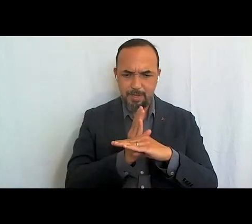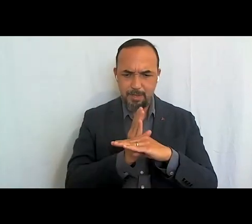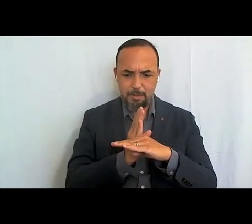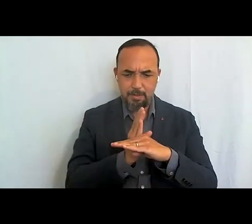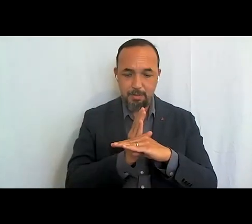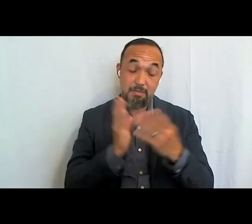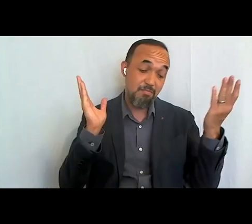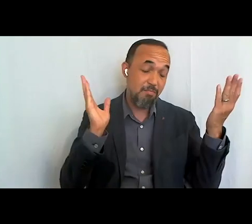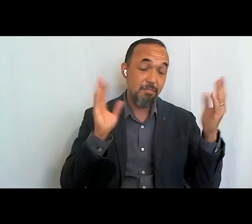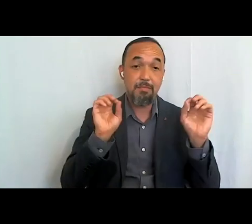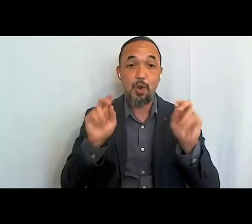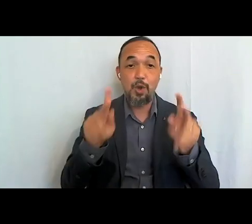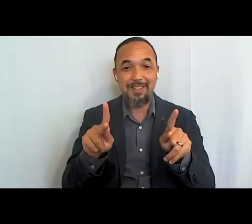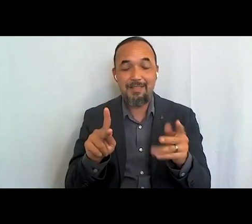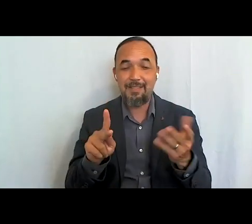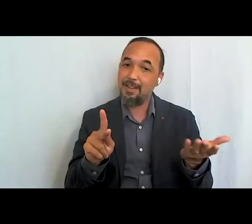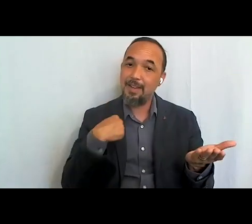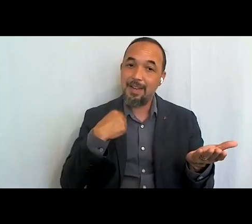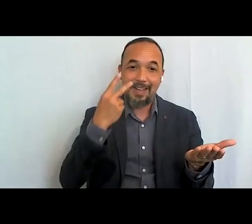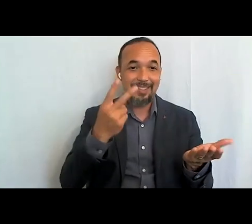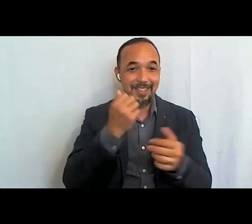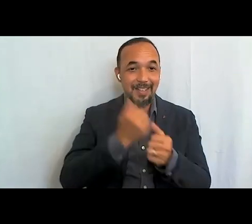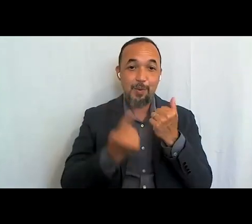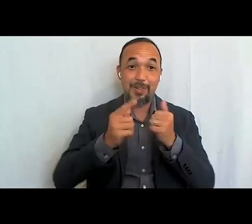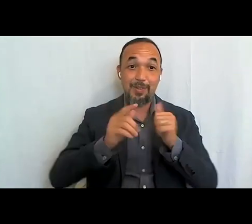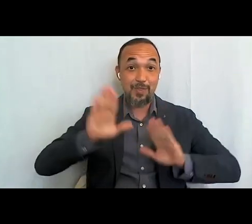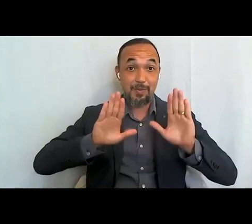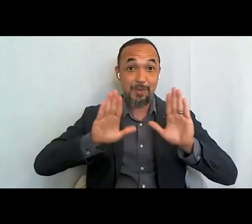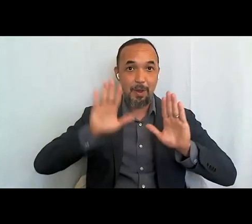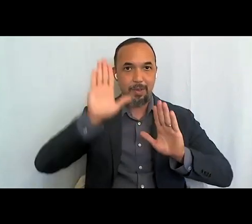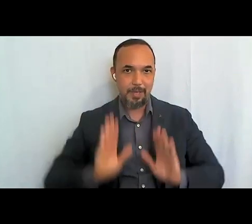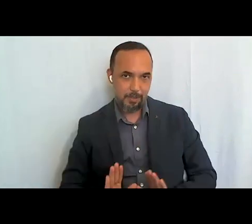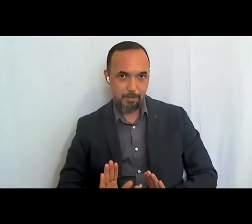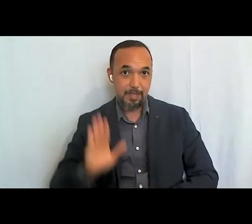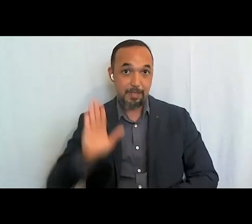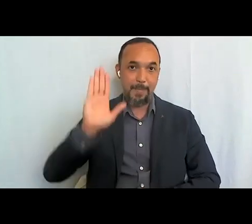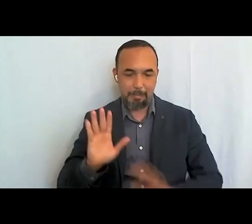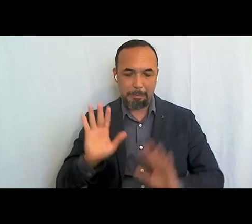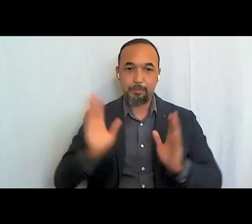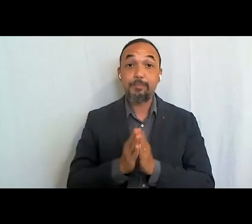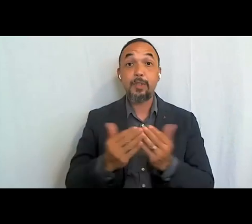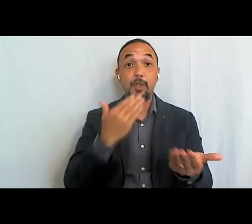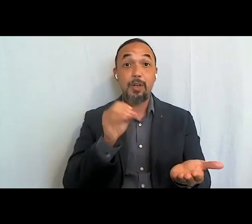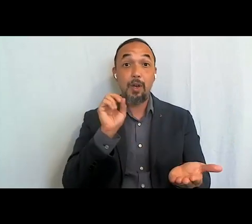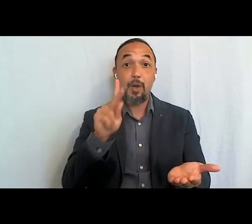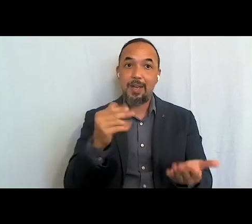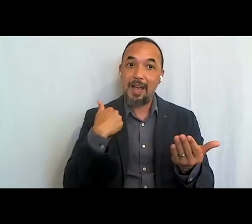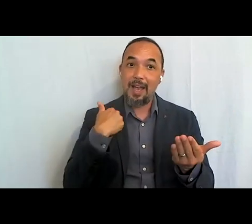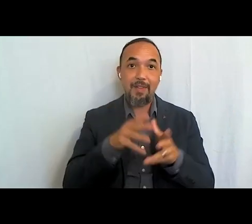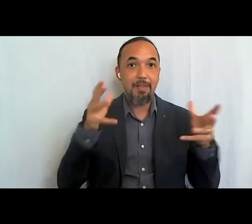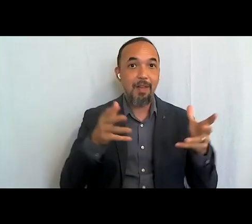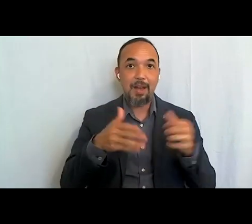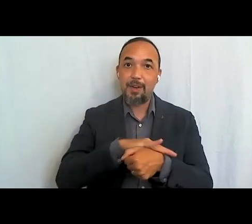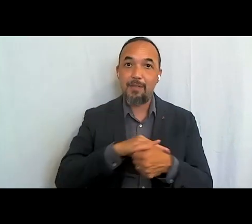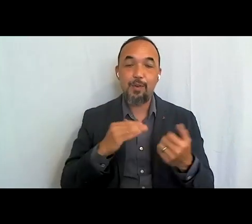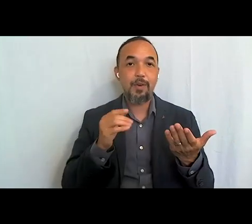Okay, I see. I see everybody's raising their hand. Now they're lowering their hands. Good. Okay, so we've got a lot to cover. So I'm not going to beat